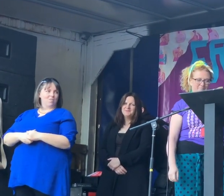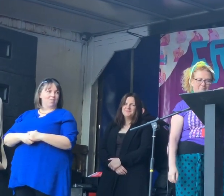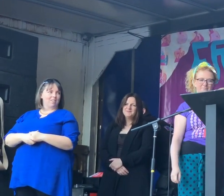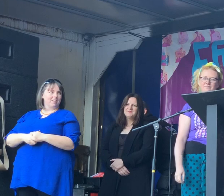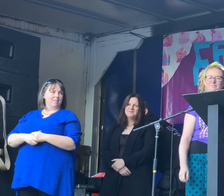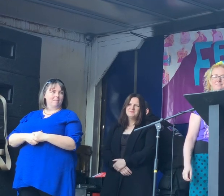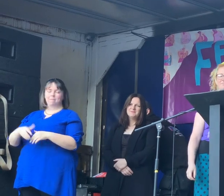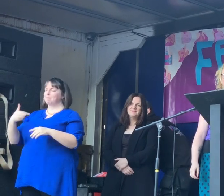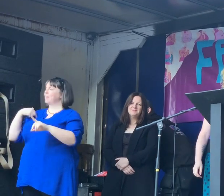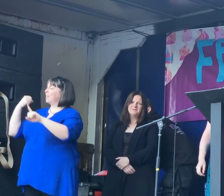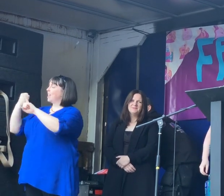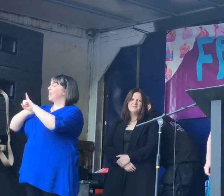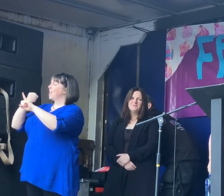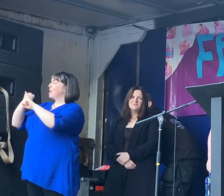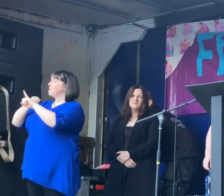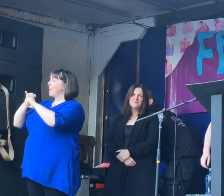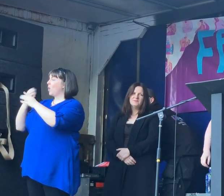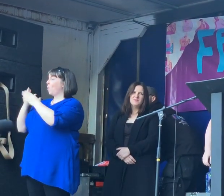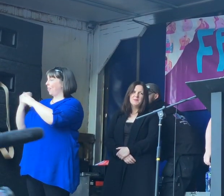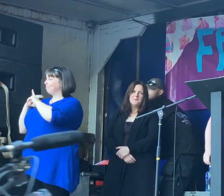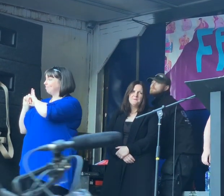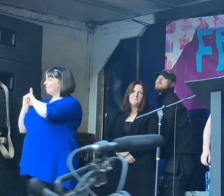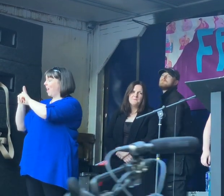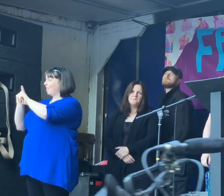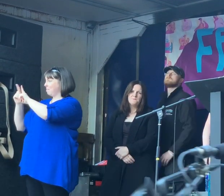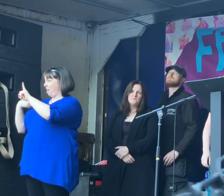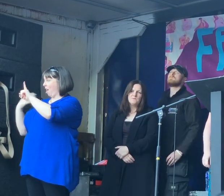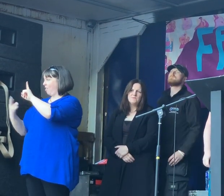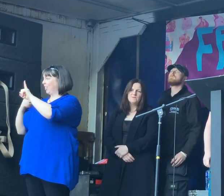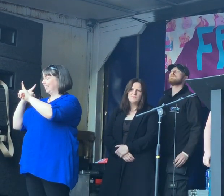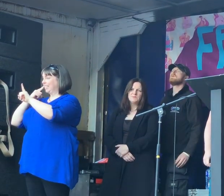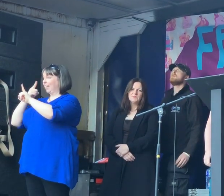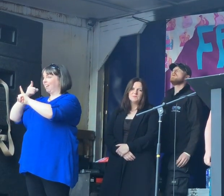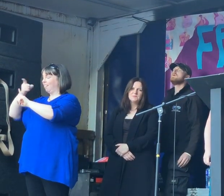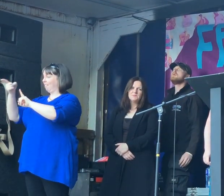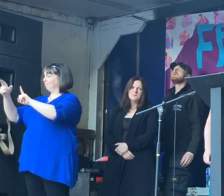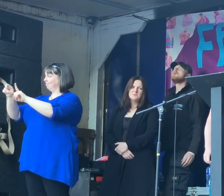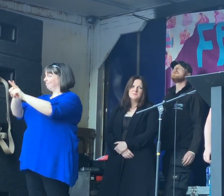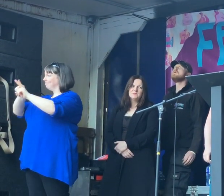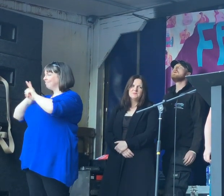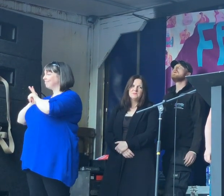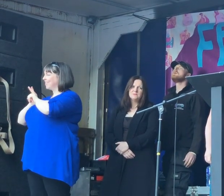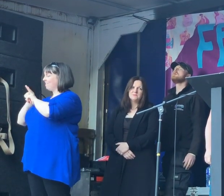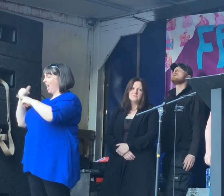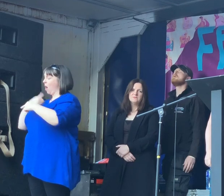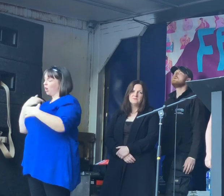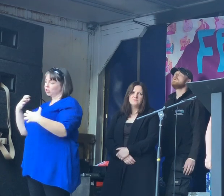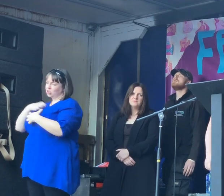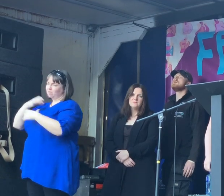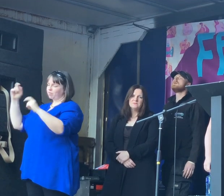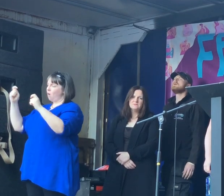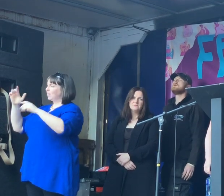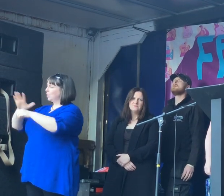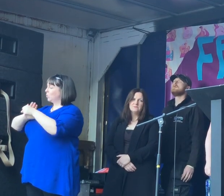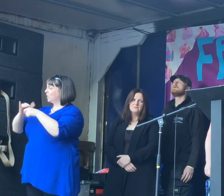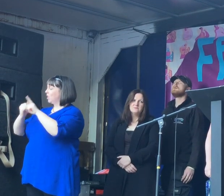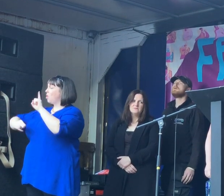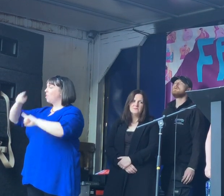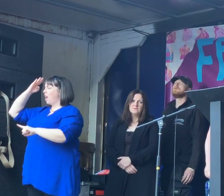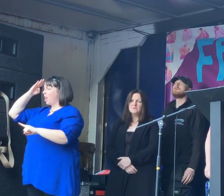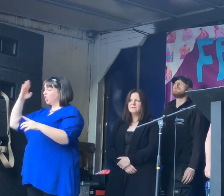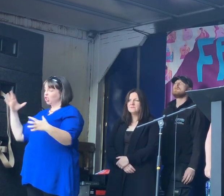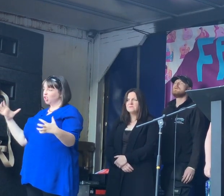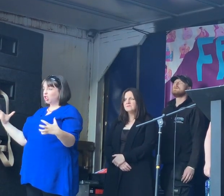Yeah. We campaign beside you and we can already see the solidarity for our shocking situation in Northern Ireland.